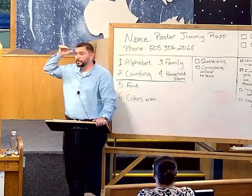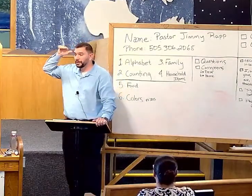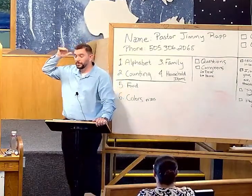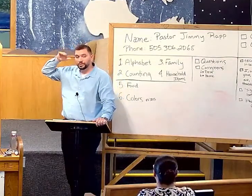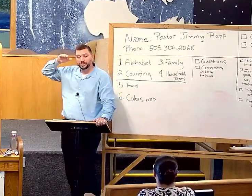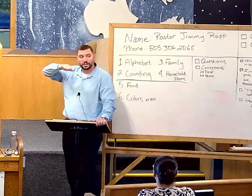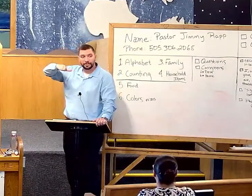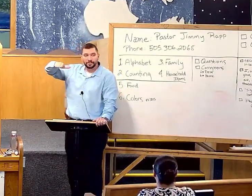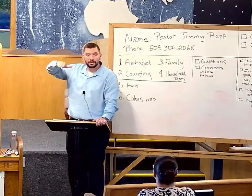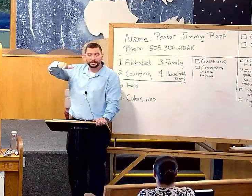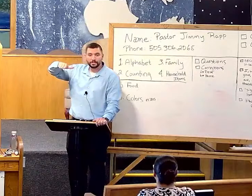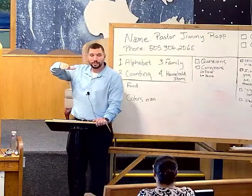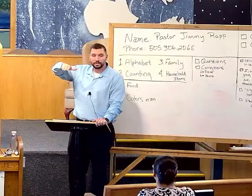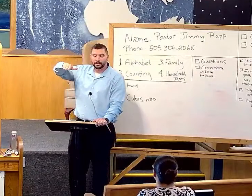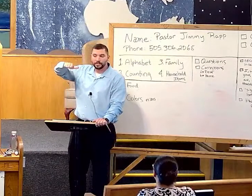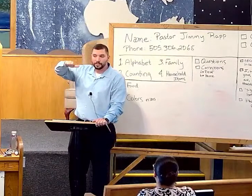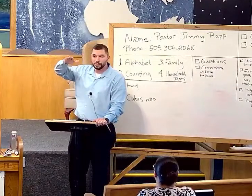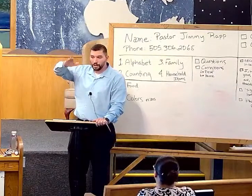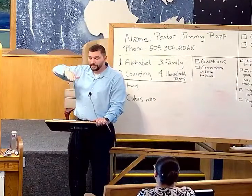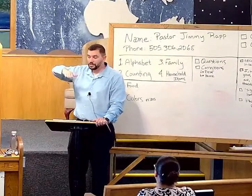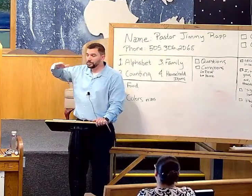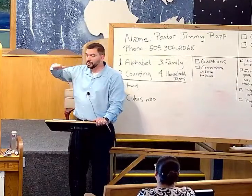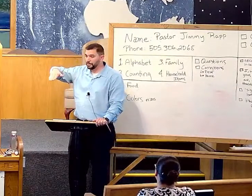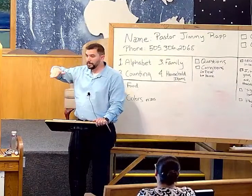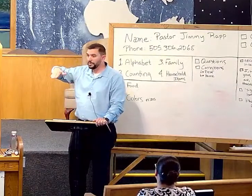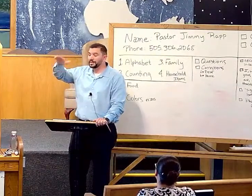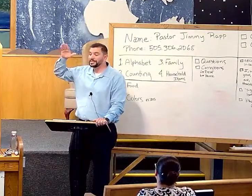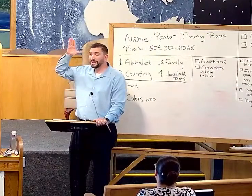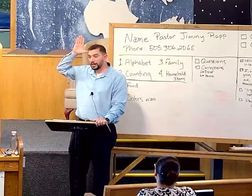the word stubborn, donkeys are stubborn. That is the actual